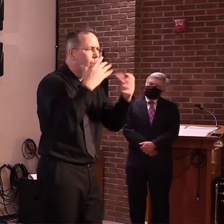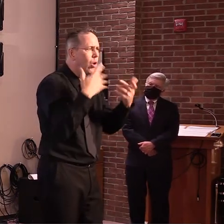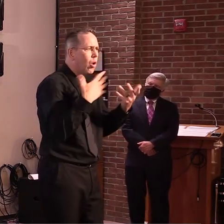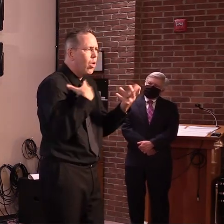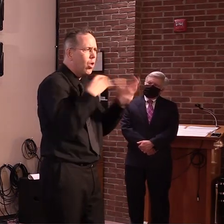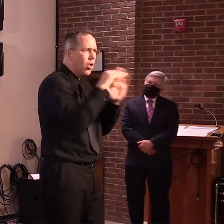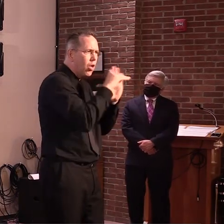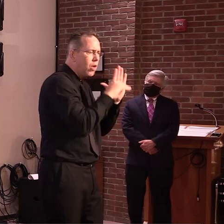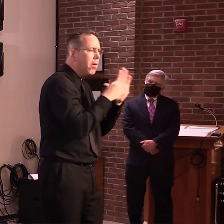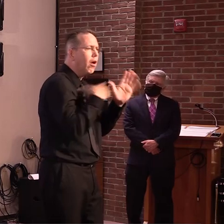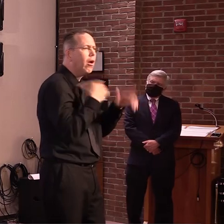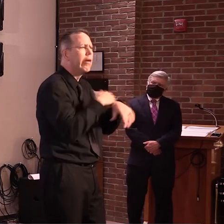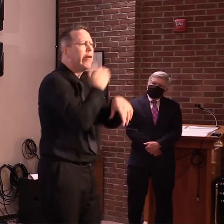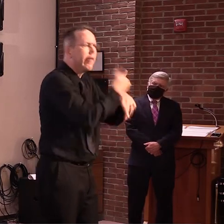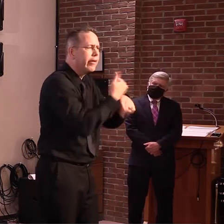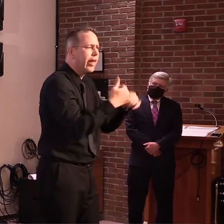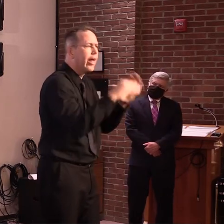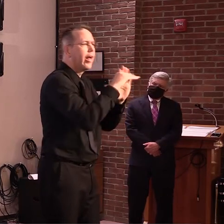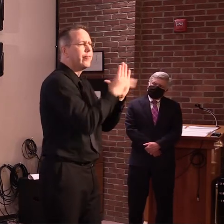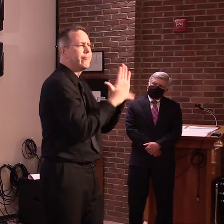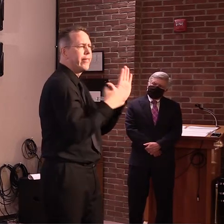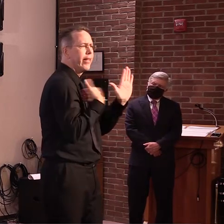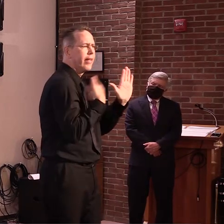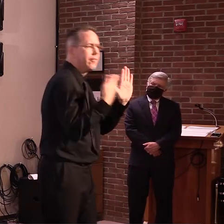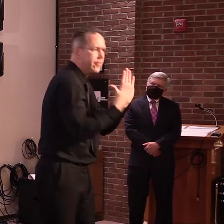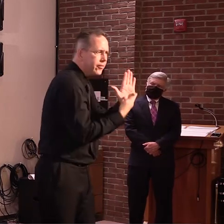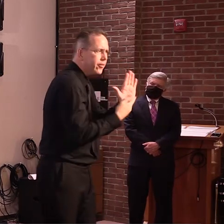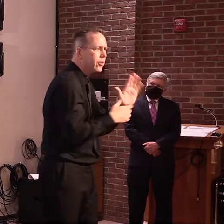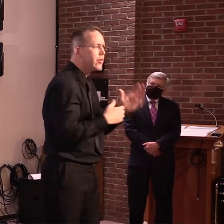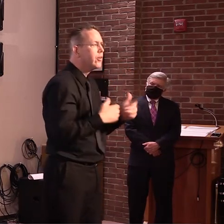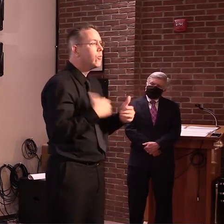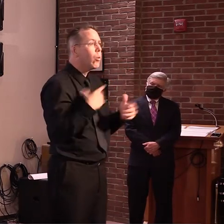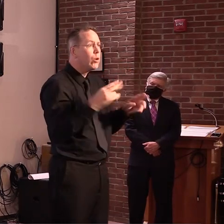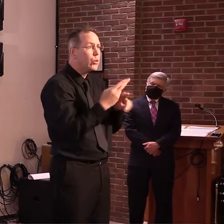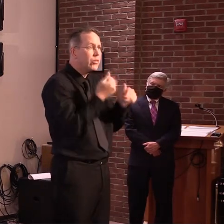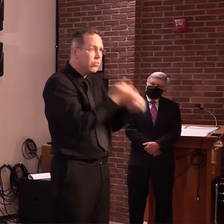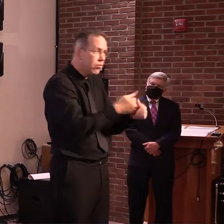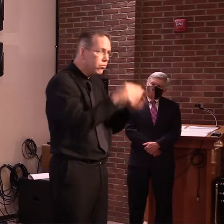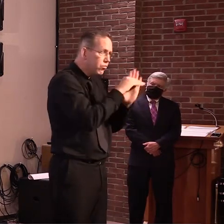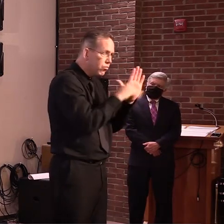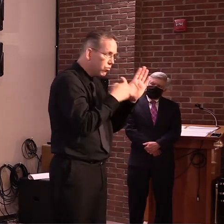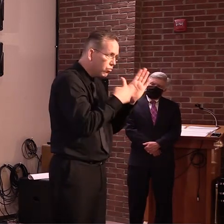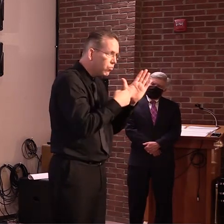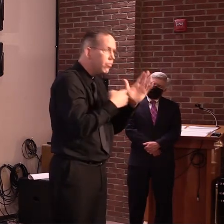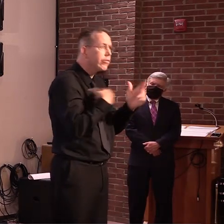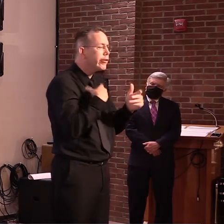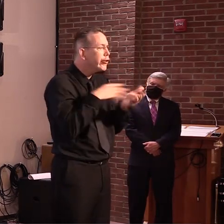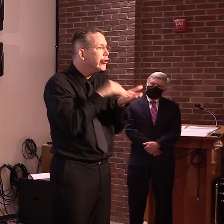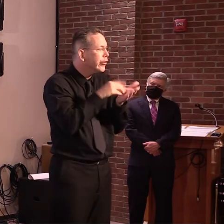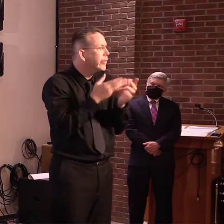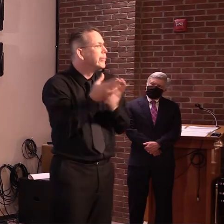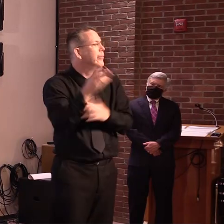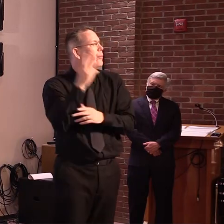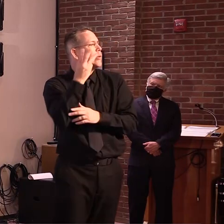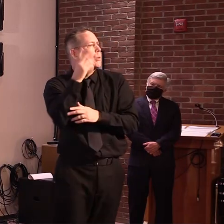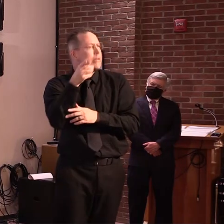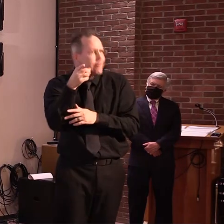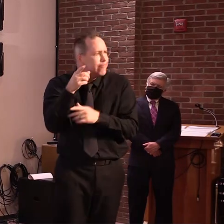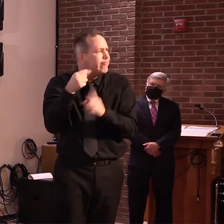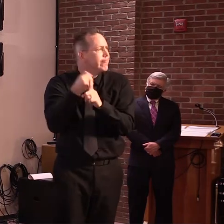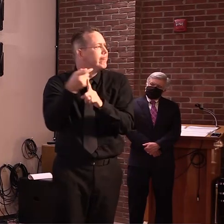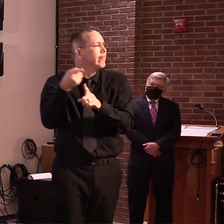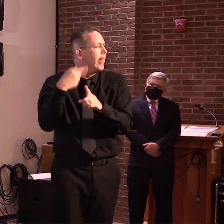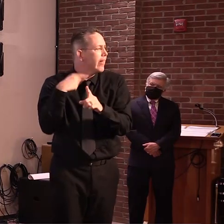applied at the time of that game, would be applied when the flu hits or when some